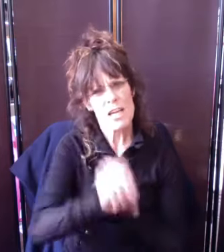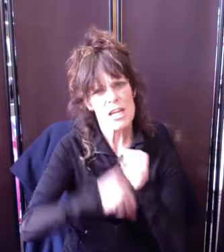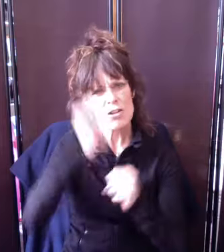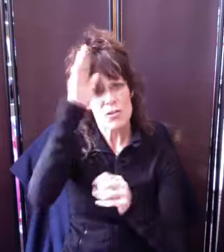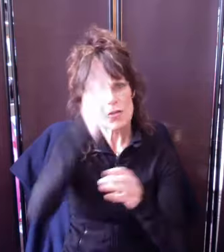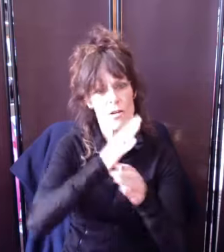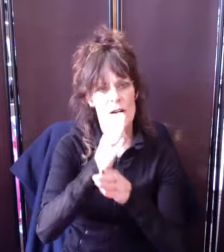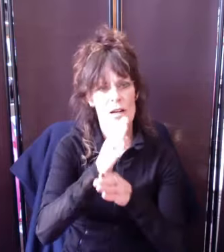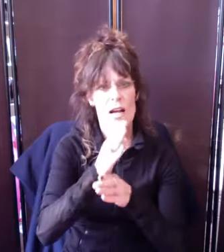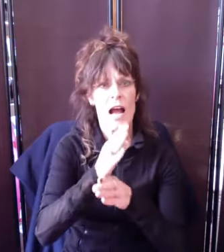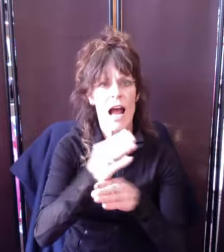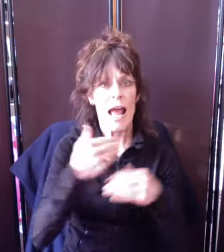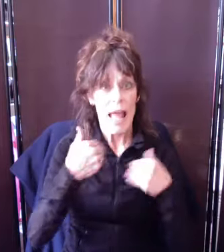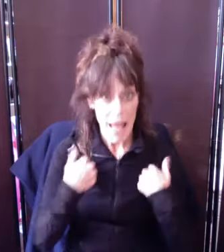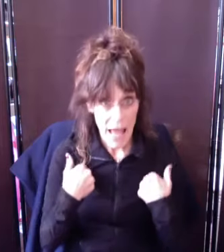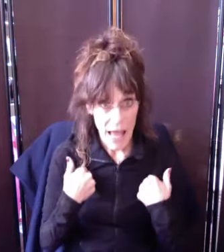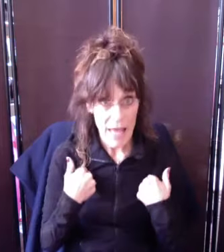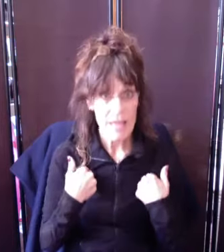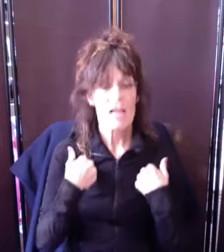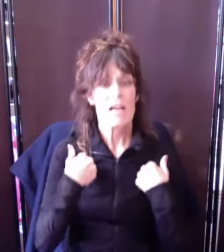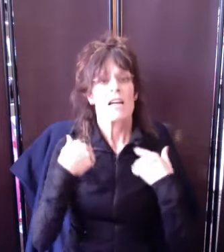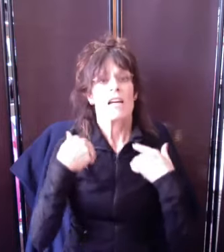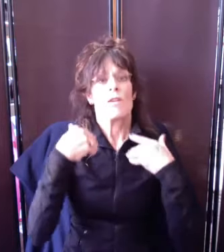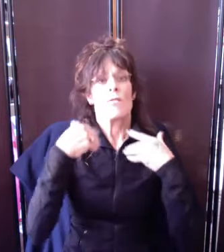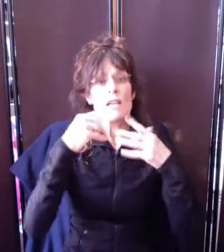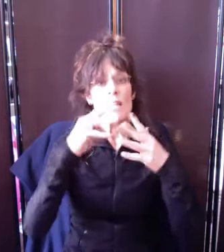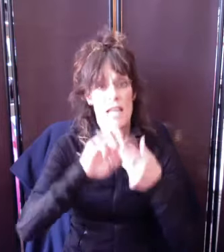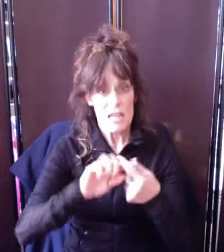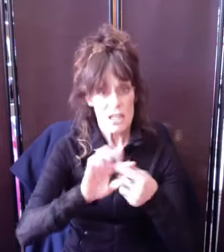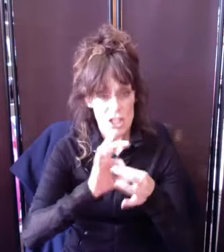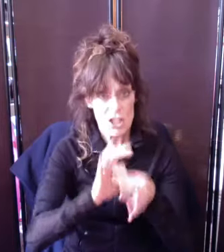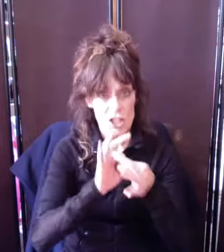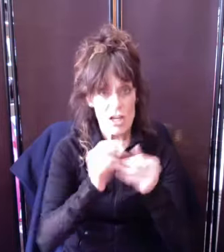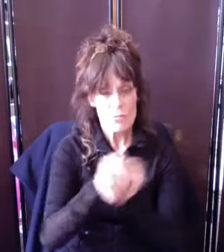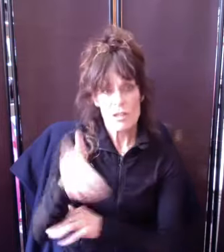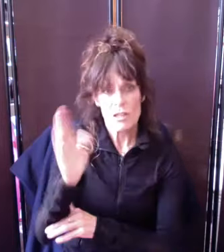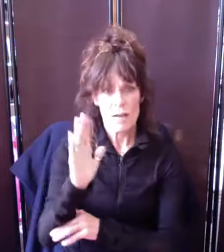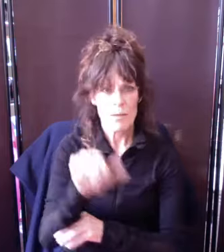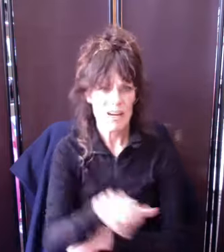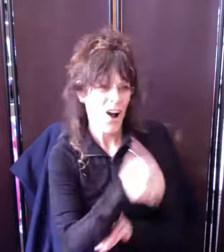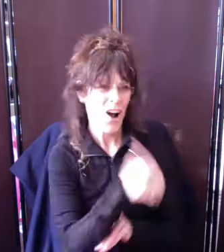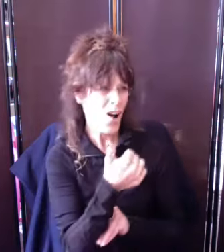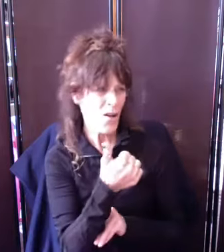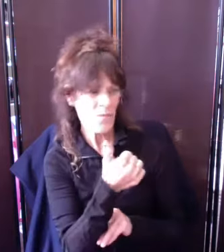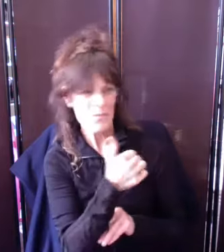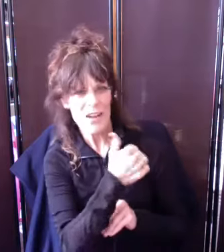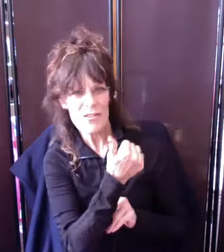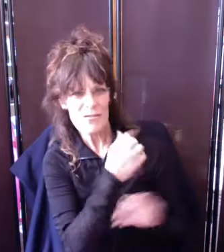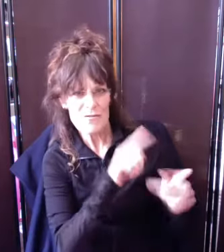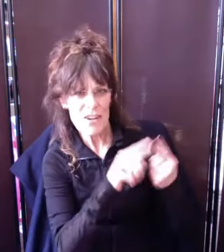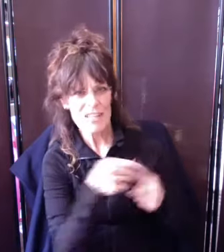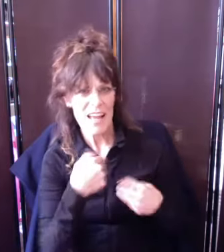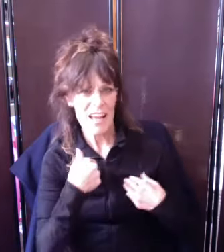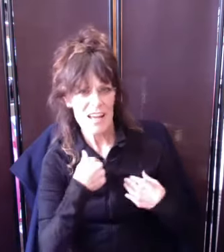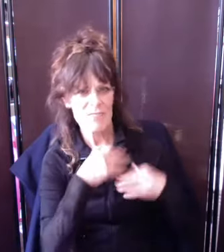with God, meaning that I'd been trying, but all my friends, they just had the nicest God, and God did this for them, and God did that for them, and I just hated